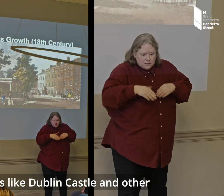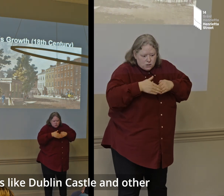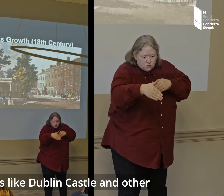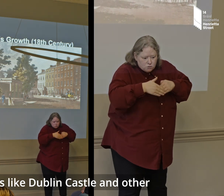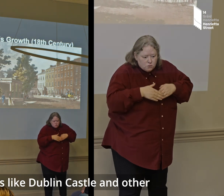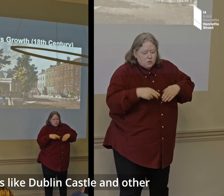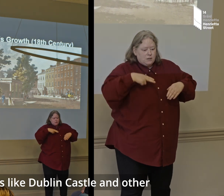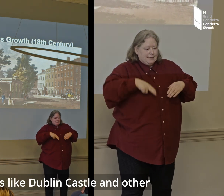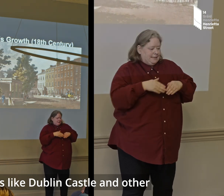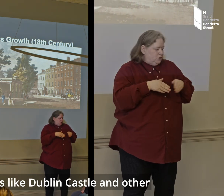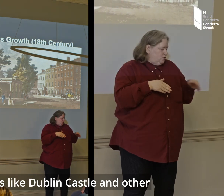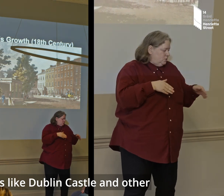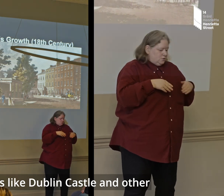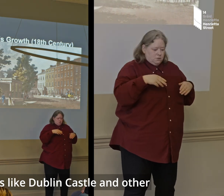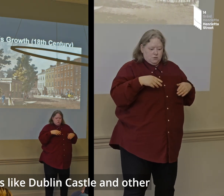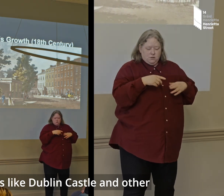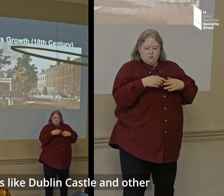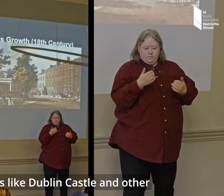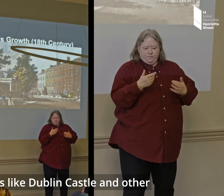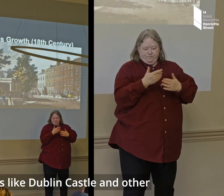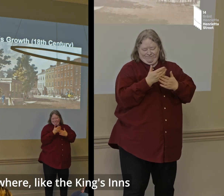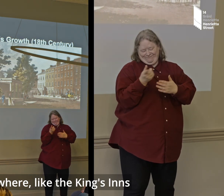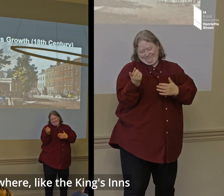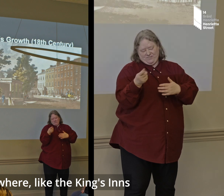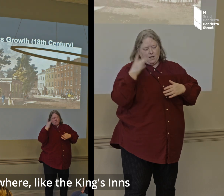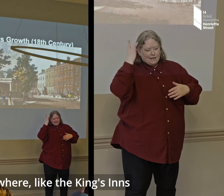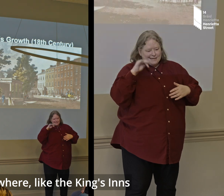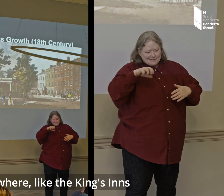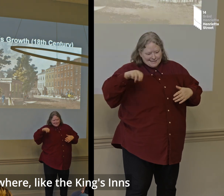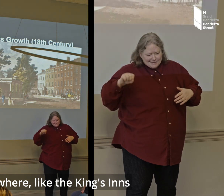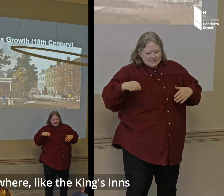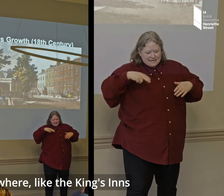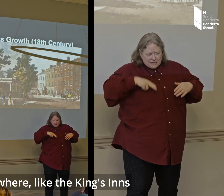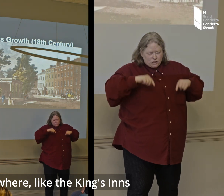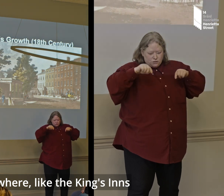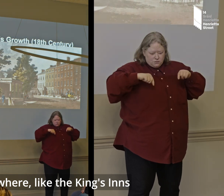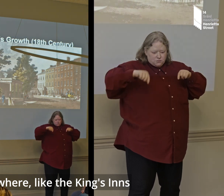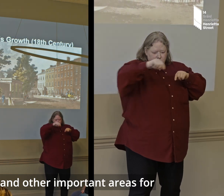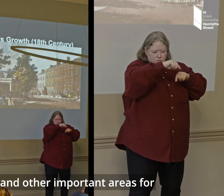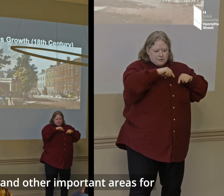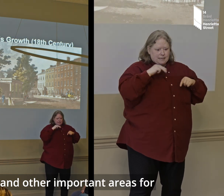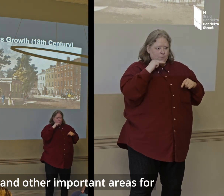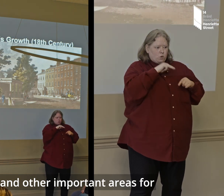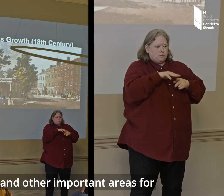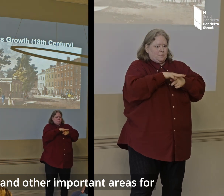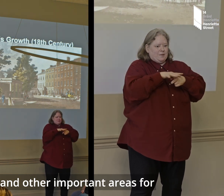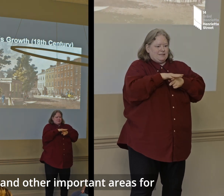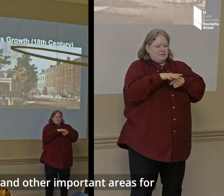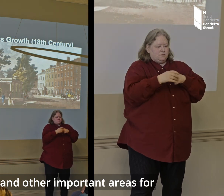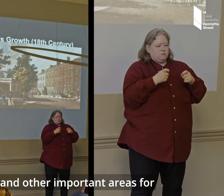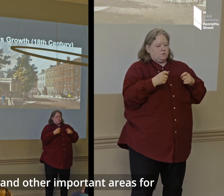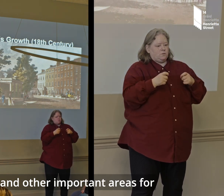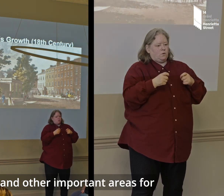other areas like Dublin Castle and other areas where, like the King's Inns eventually, and other